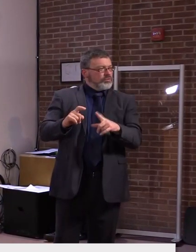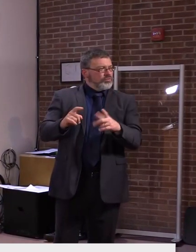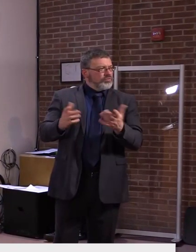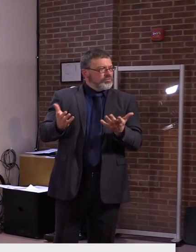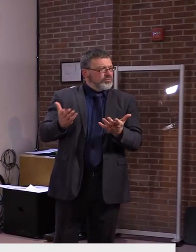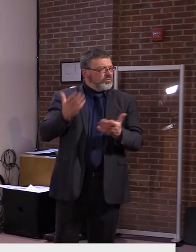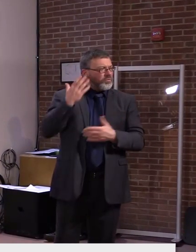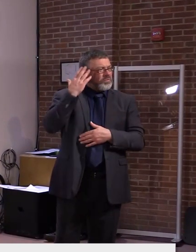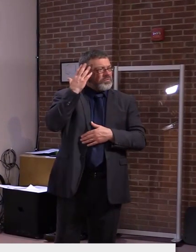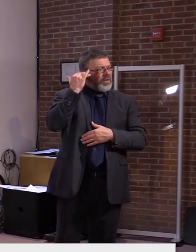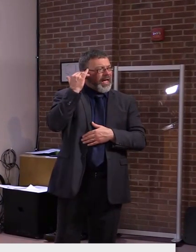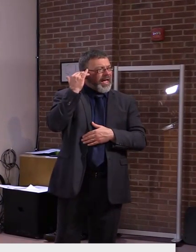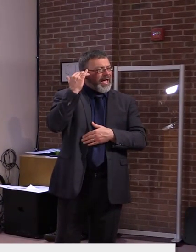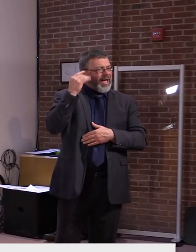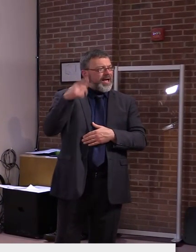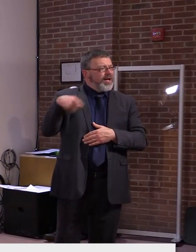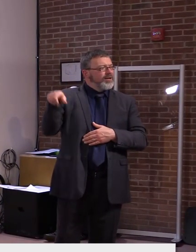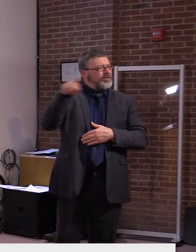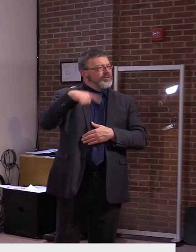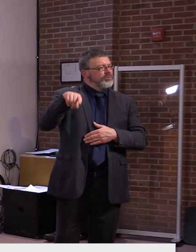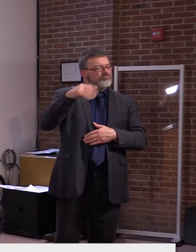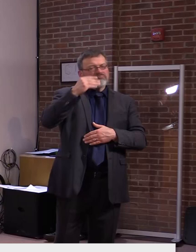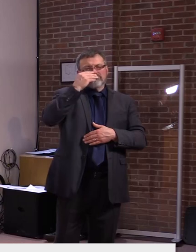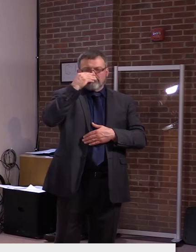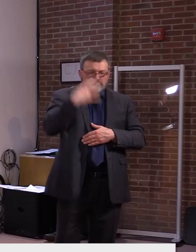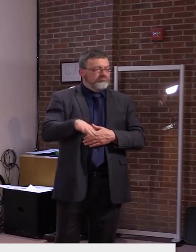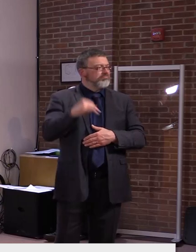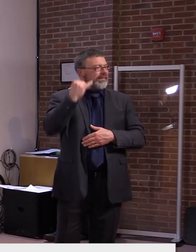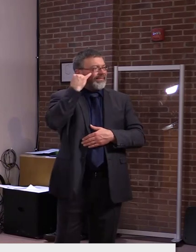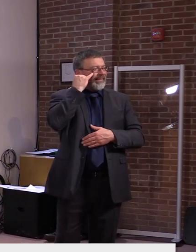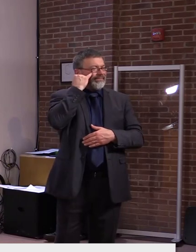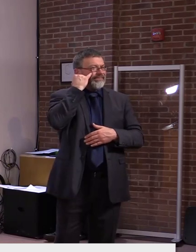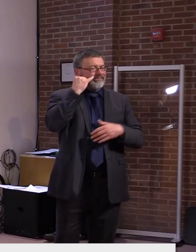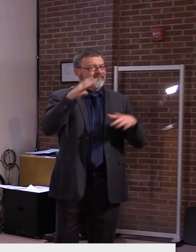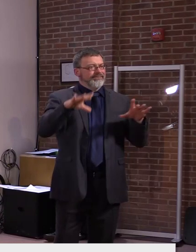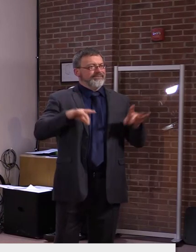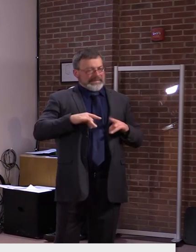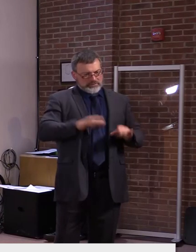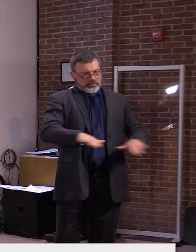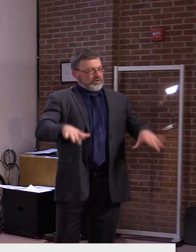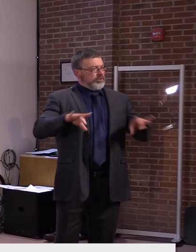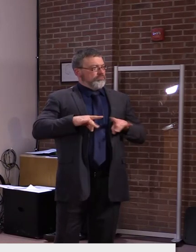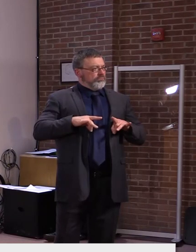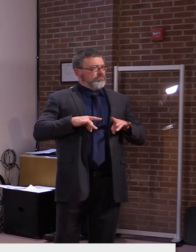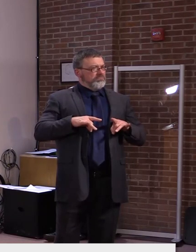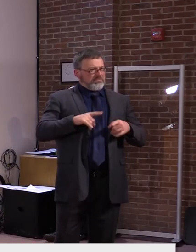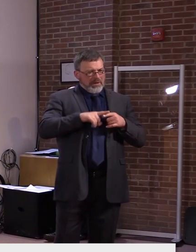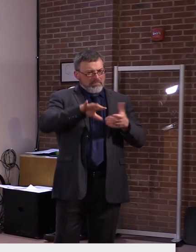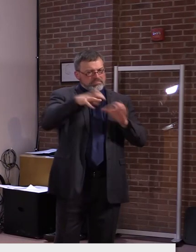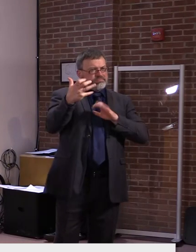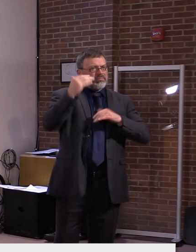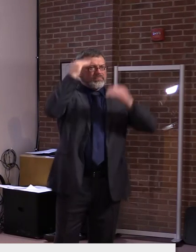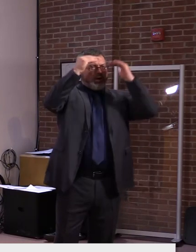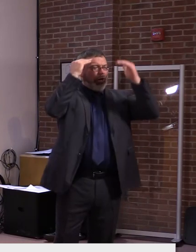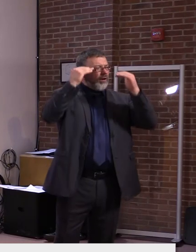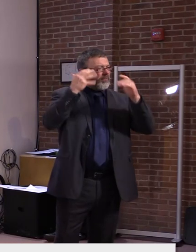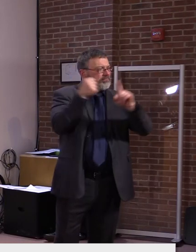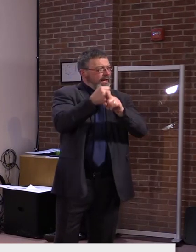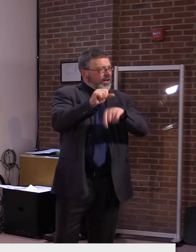get COVID at all? It's creating a lot of disruption for them. It's, you know, obviously disrupting the economy.